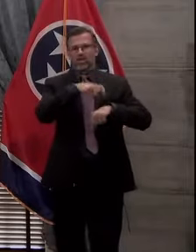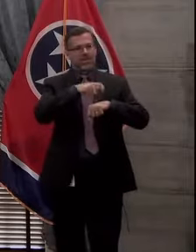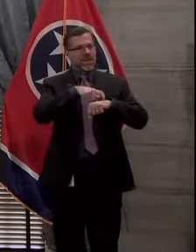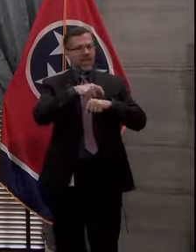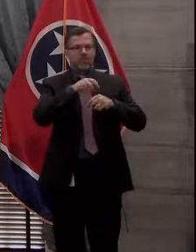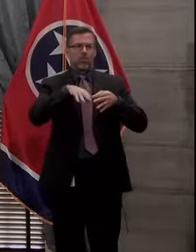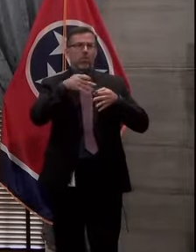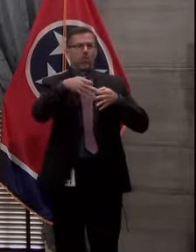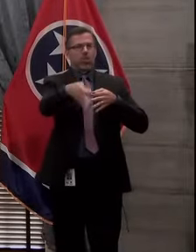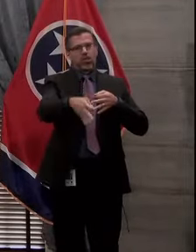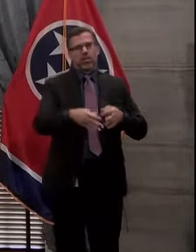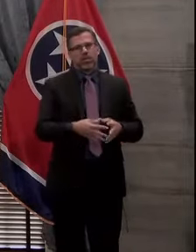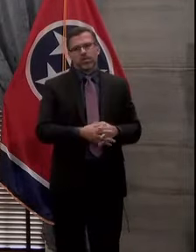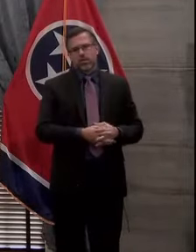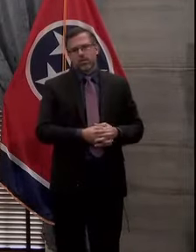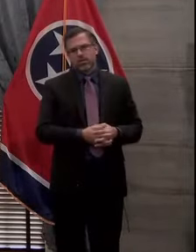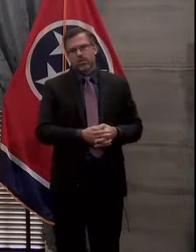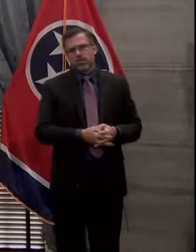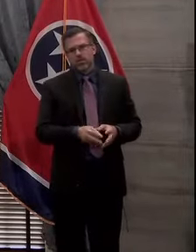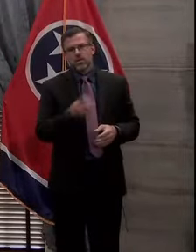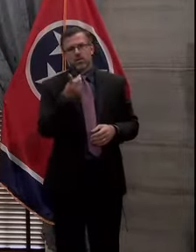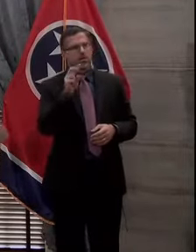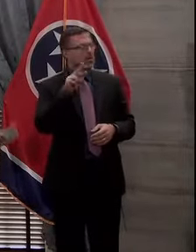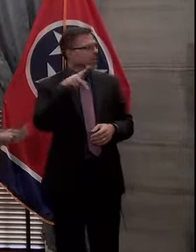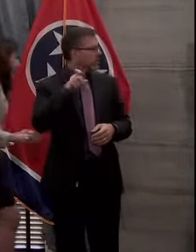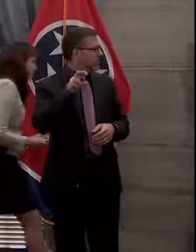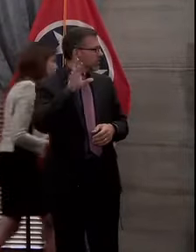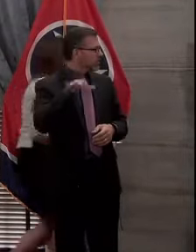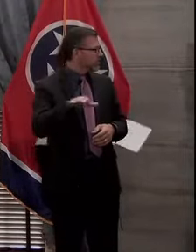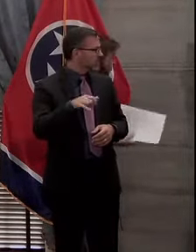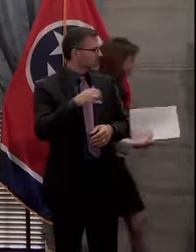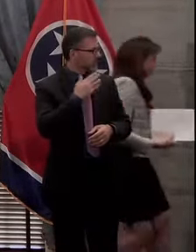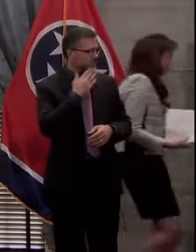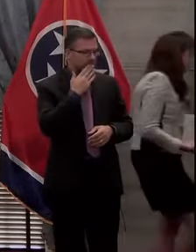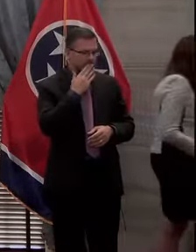education. My other question was for Dr. Piercy.